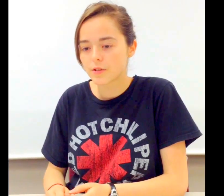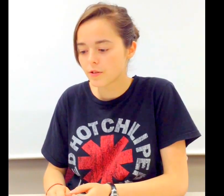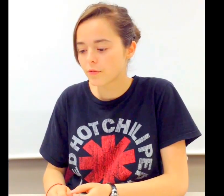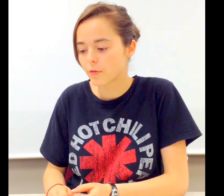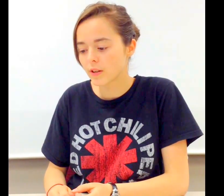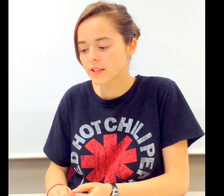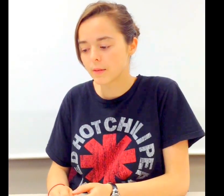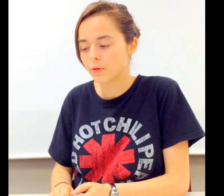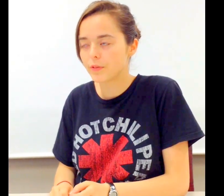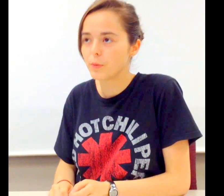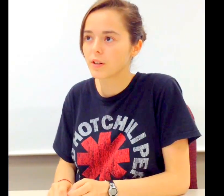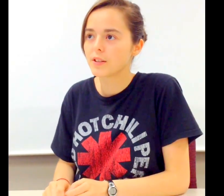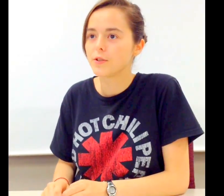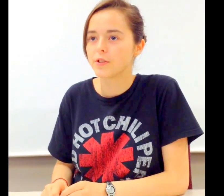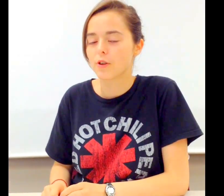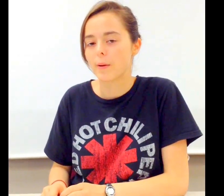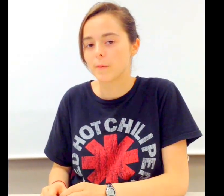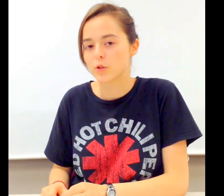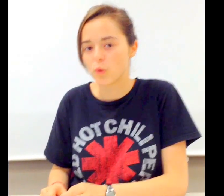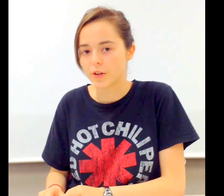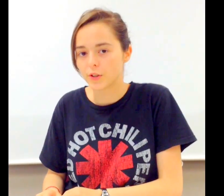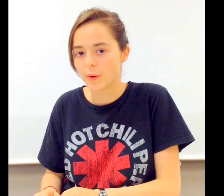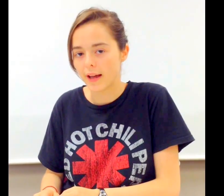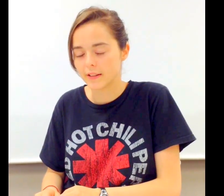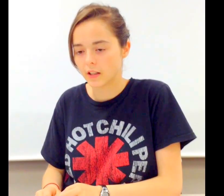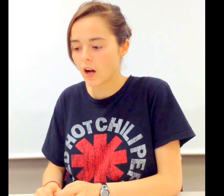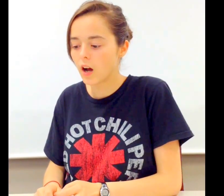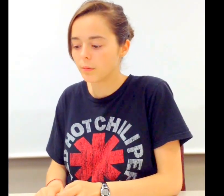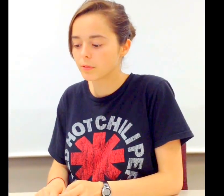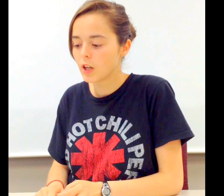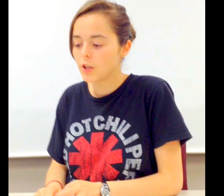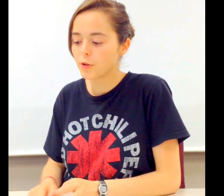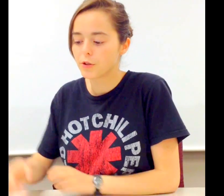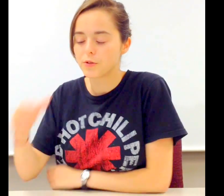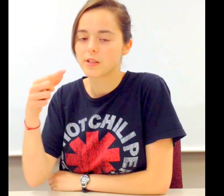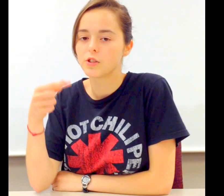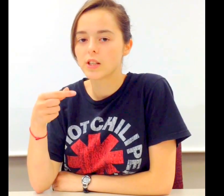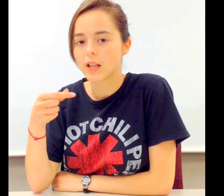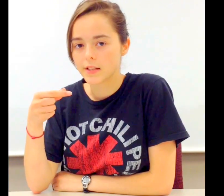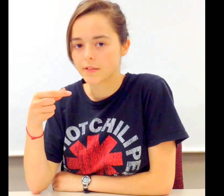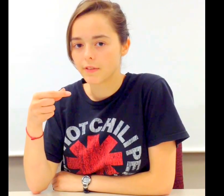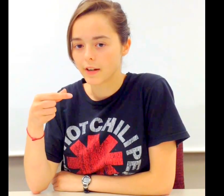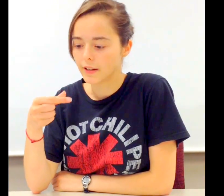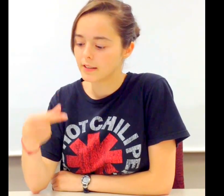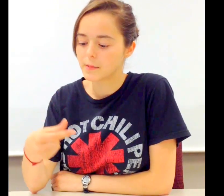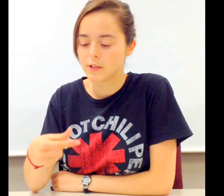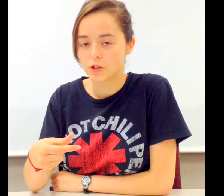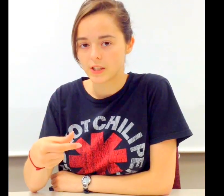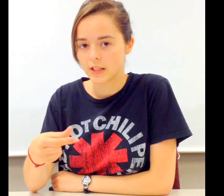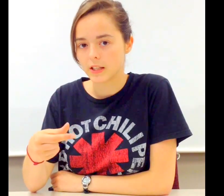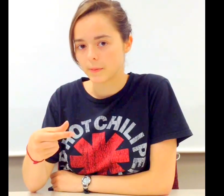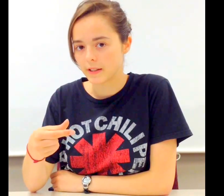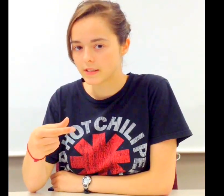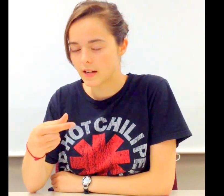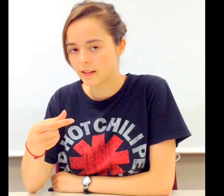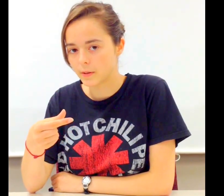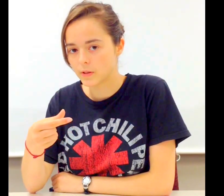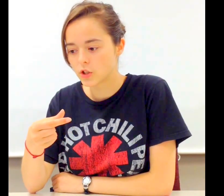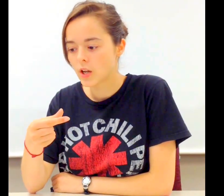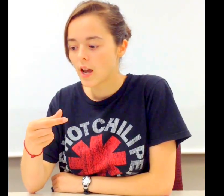So, for example, if you wanted to describe how much water you had in a cup, you could use the G classifier, and this means G in American Sign Language. And